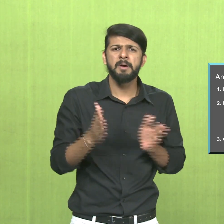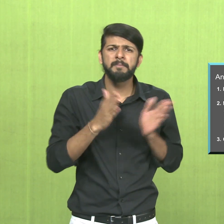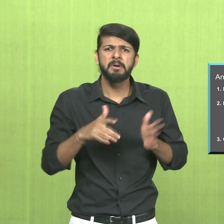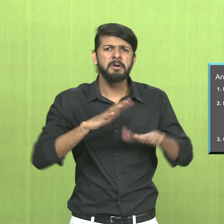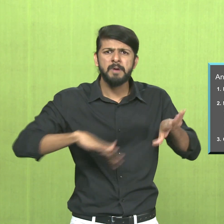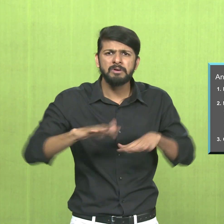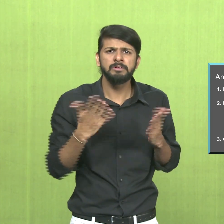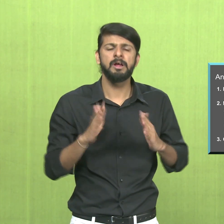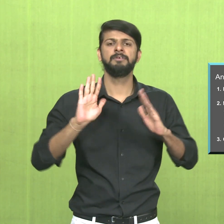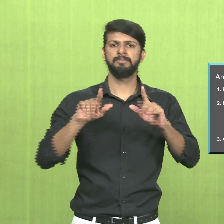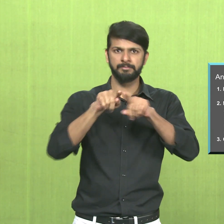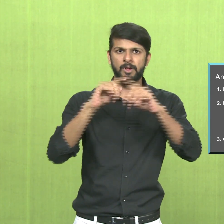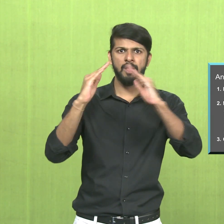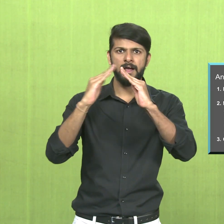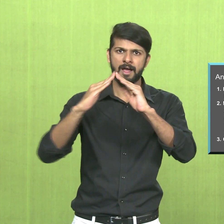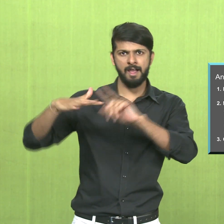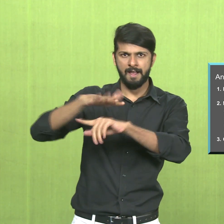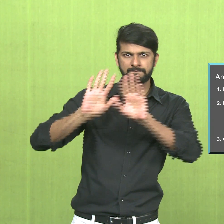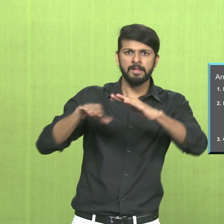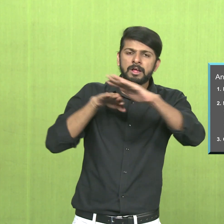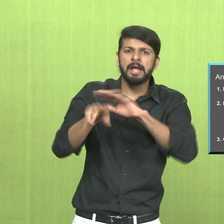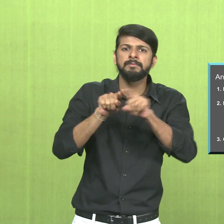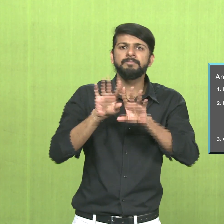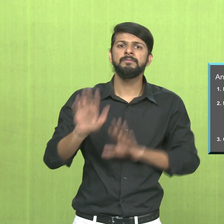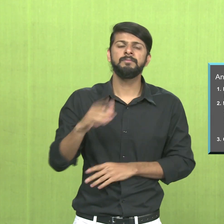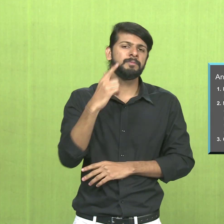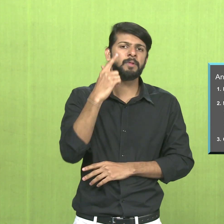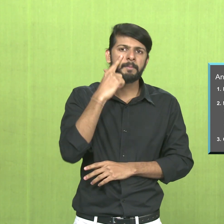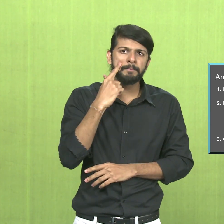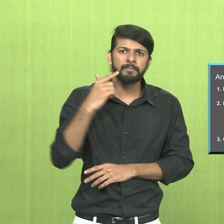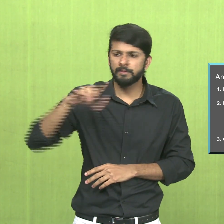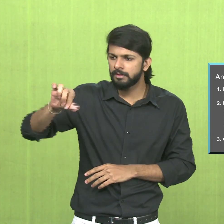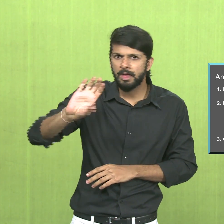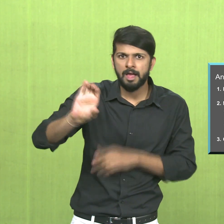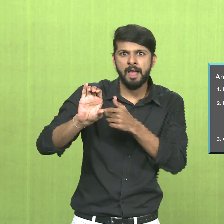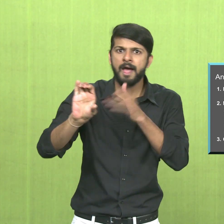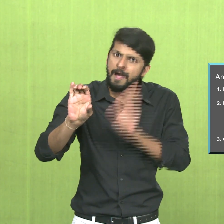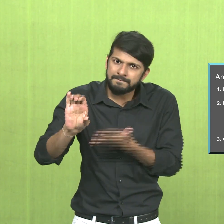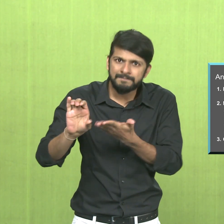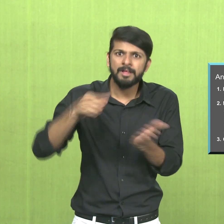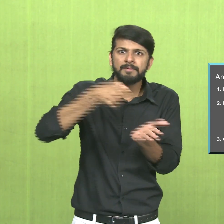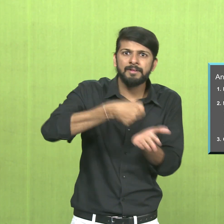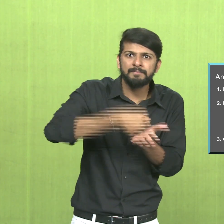Answer number 3, the colors are prepared from ingredients available at home, for example,